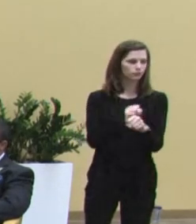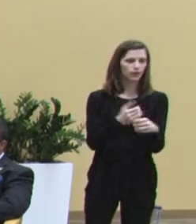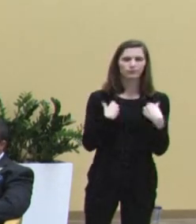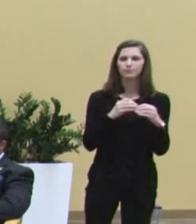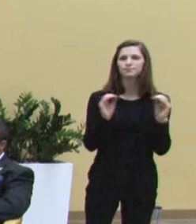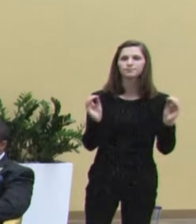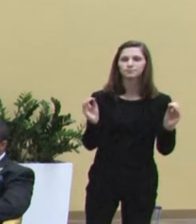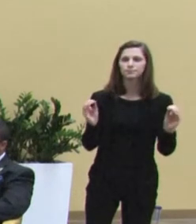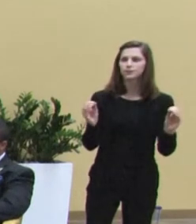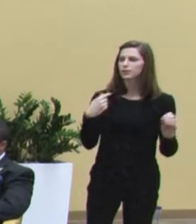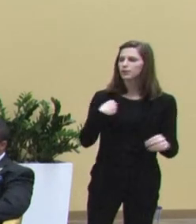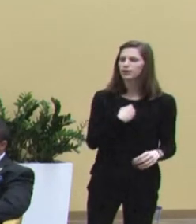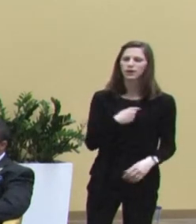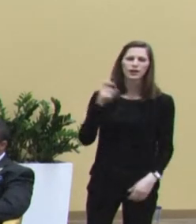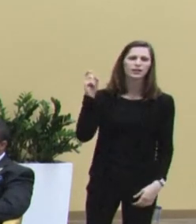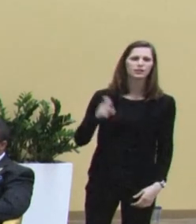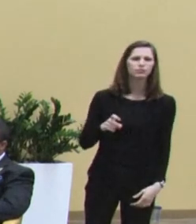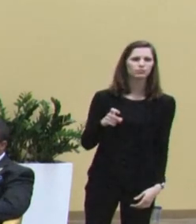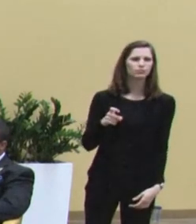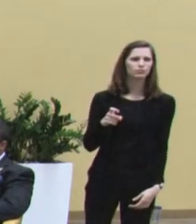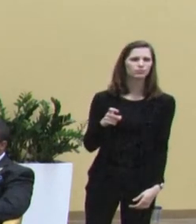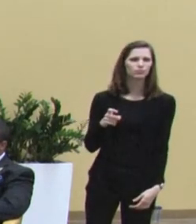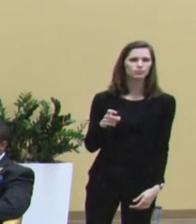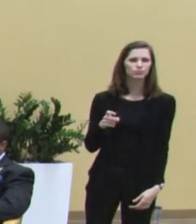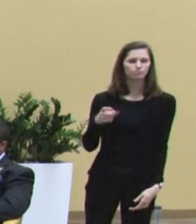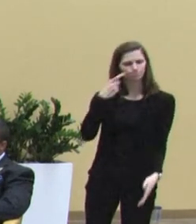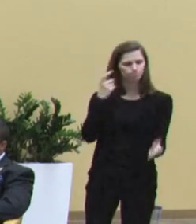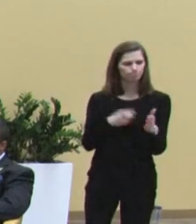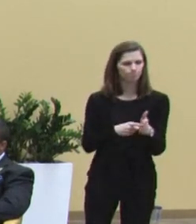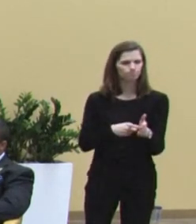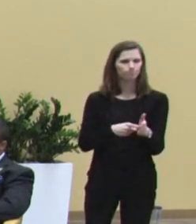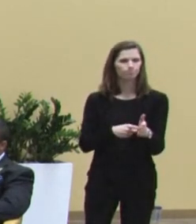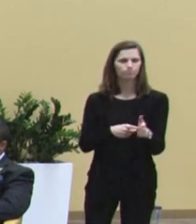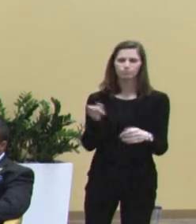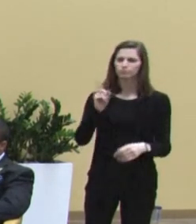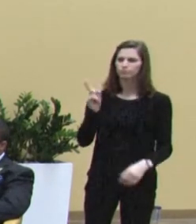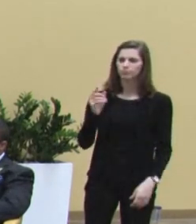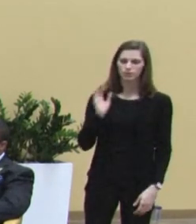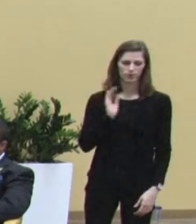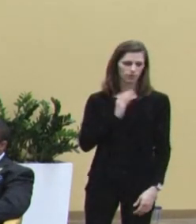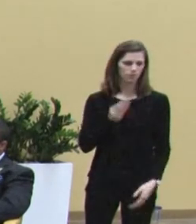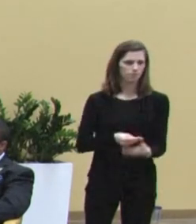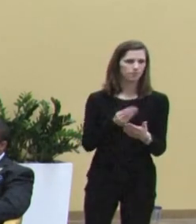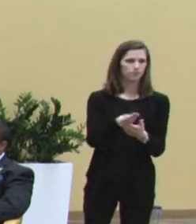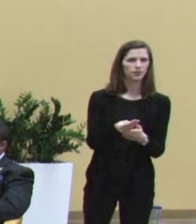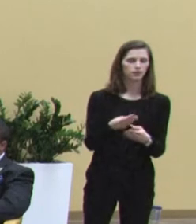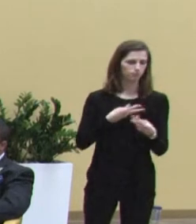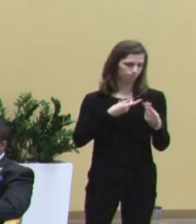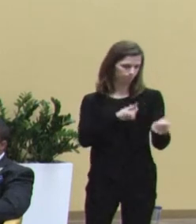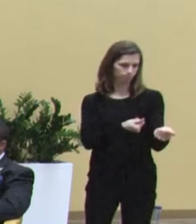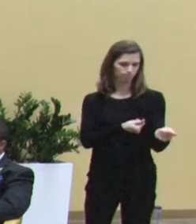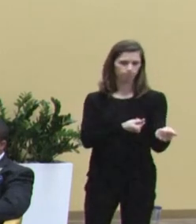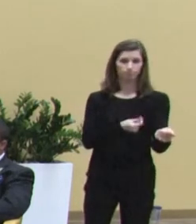to think about where we're spending our dollars, right? Also getting information out